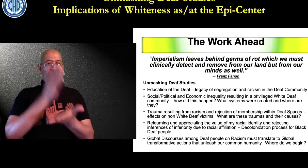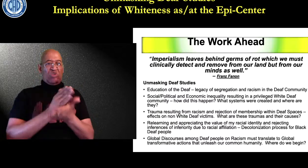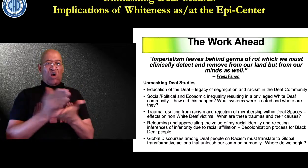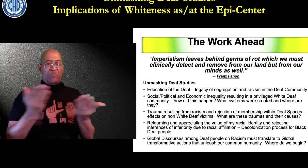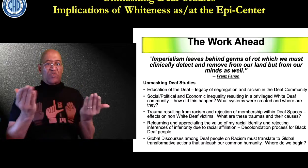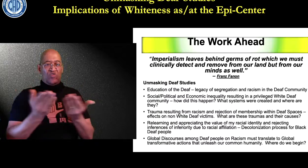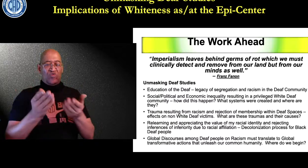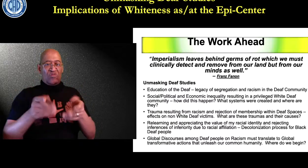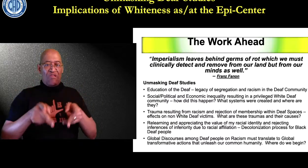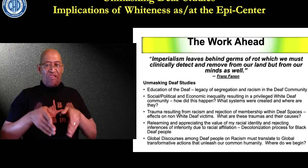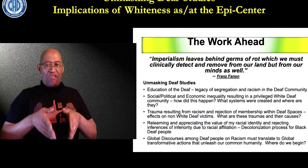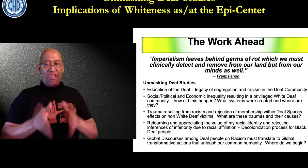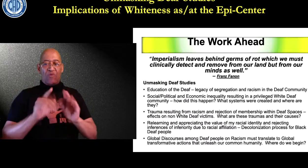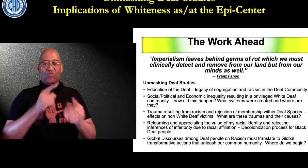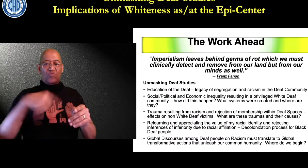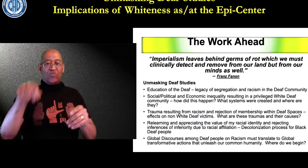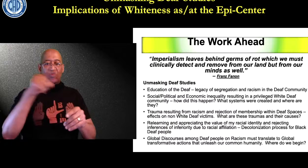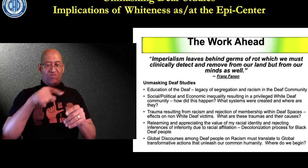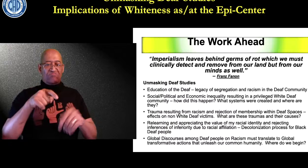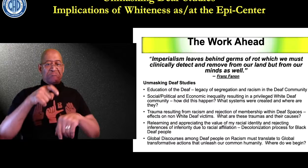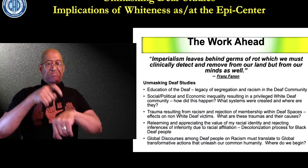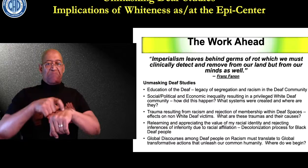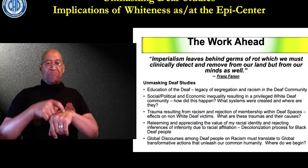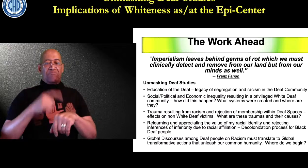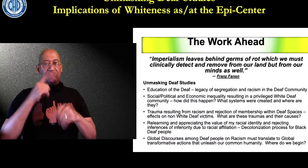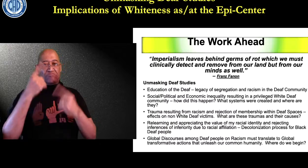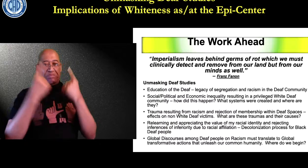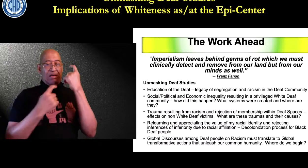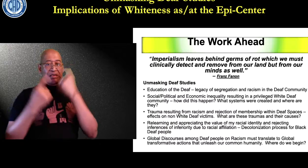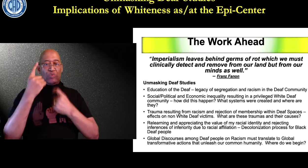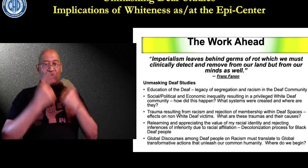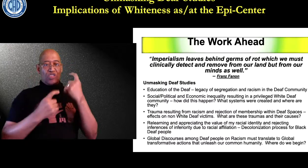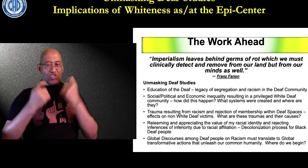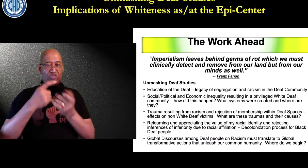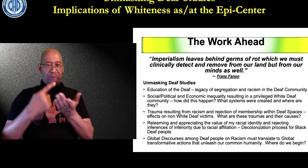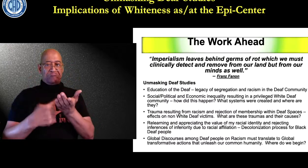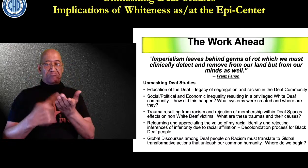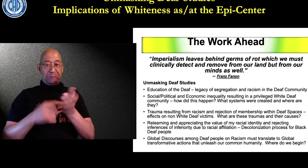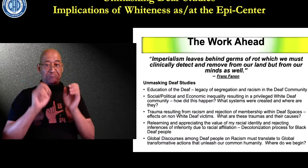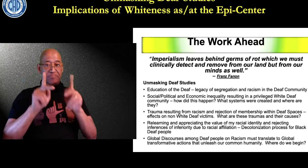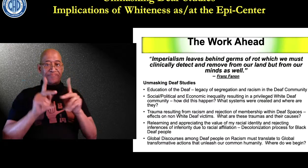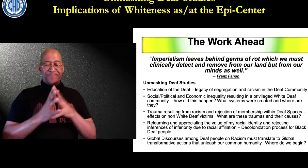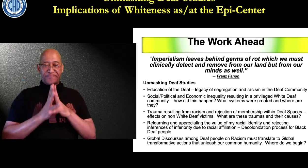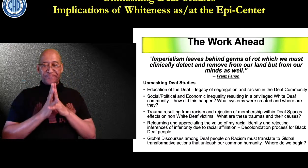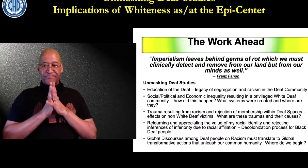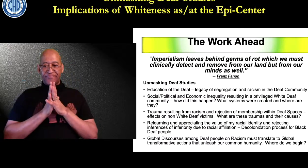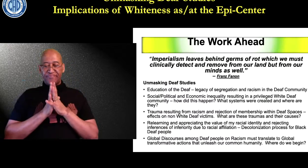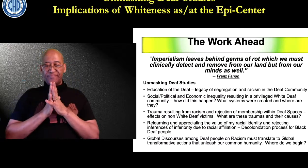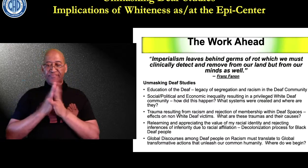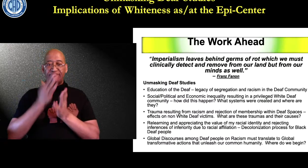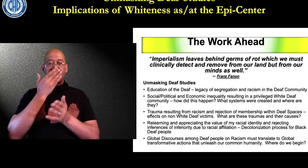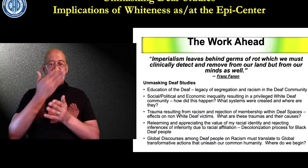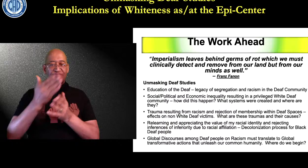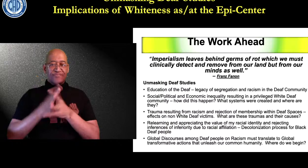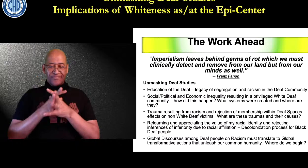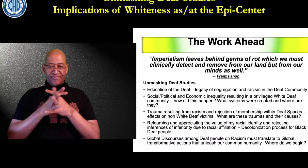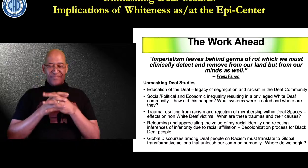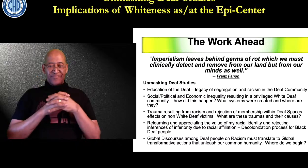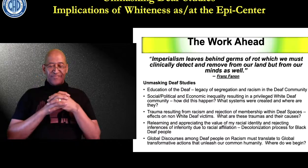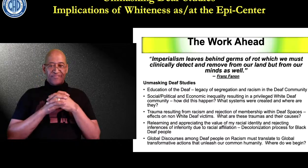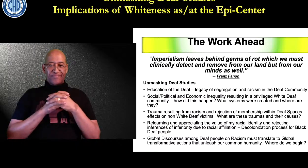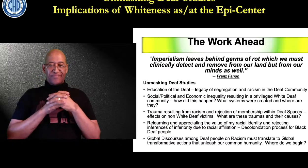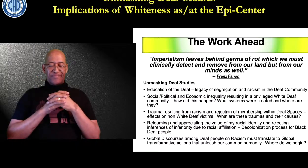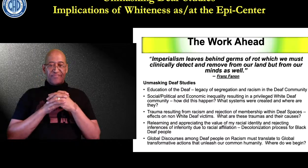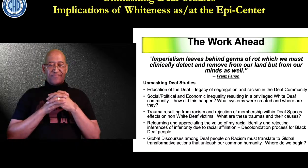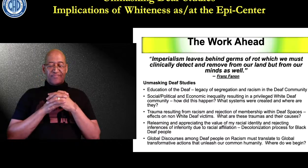Okay, so now we're going to go ahead and take a break, and I'm going to let you all take some time for questions, and we can have an